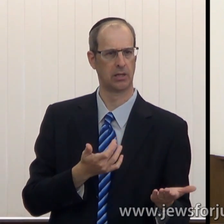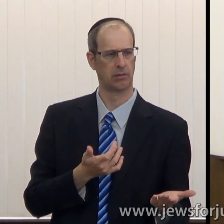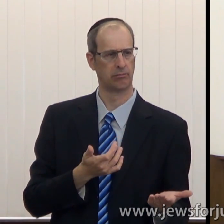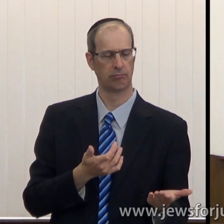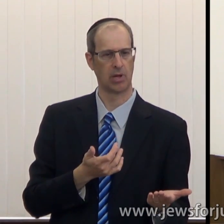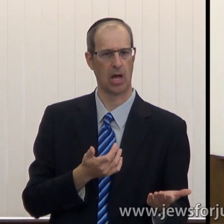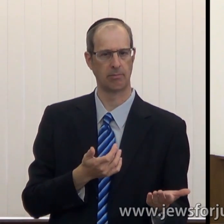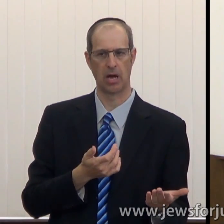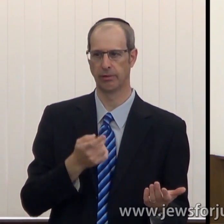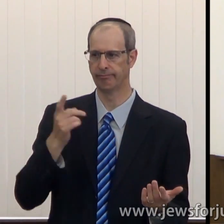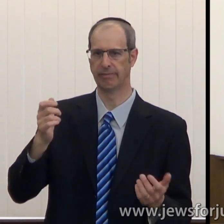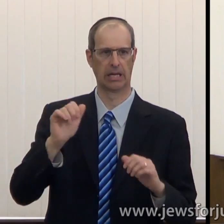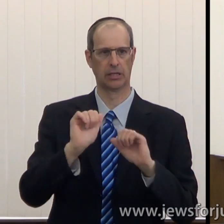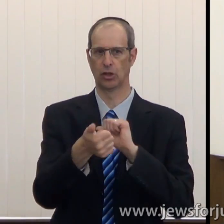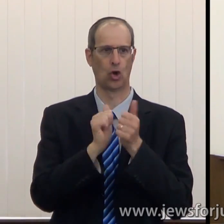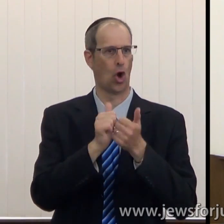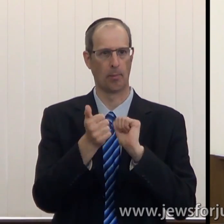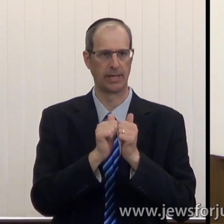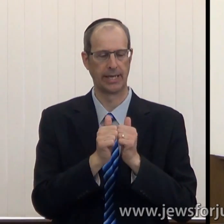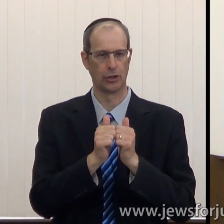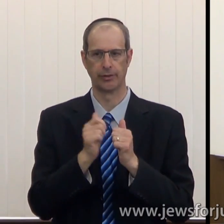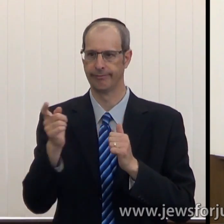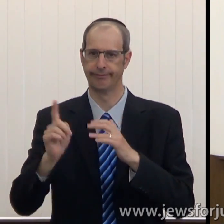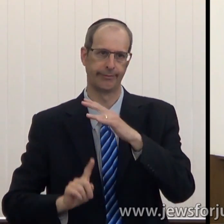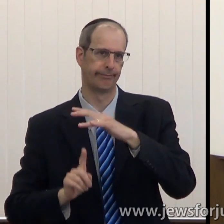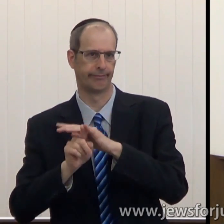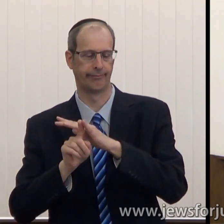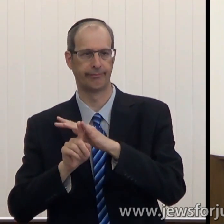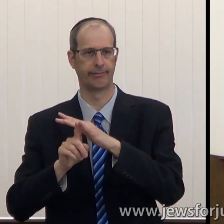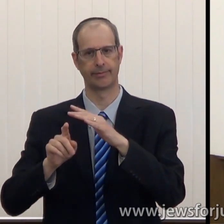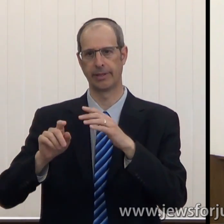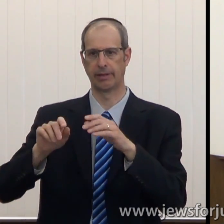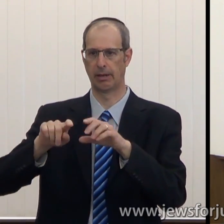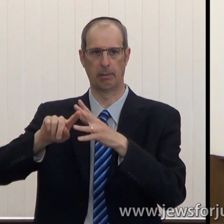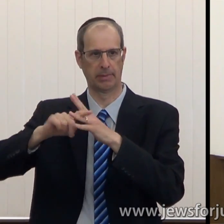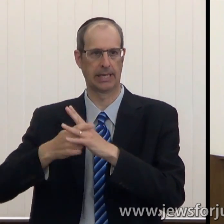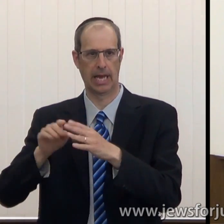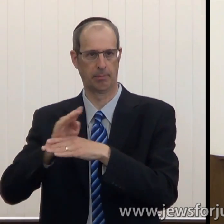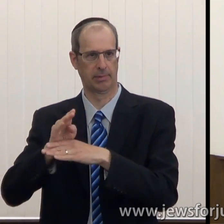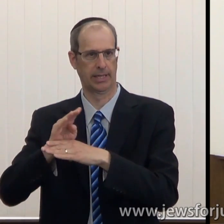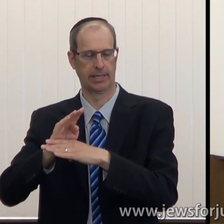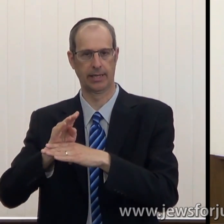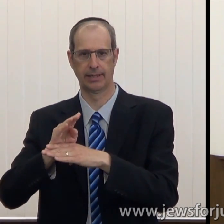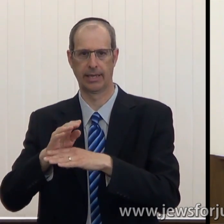about this competitor that just came to town and opened up another printing press?